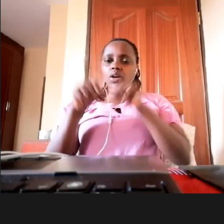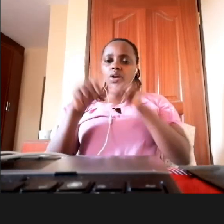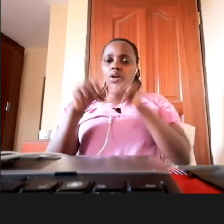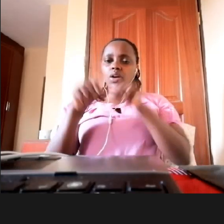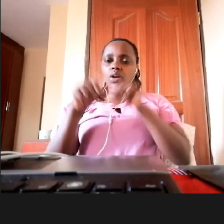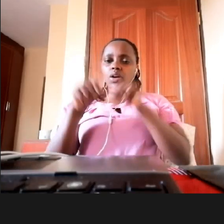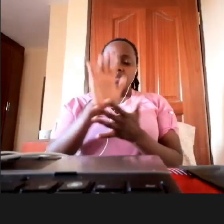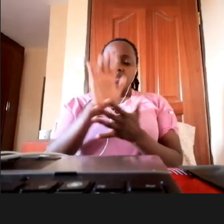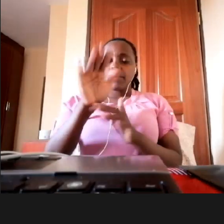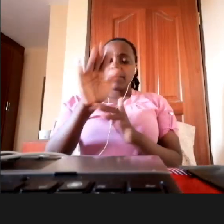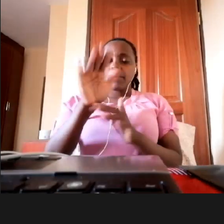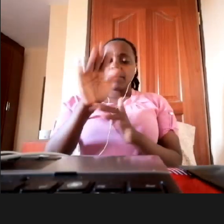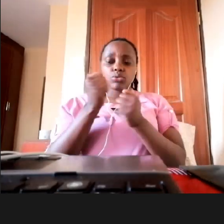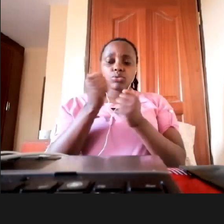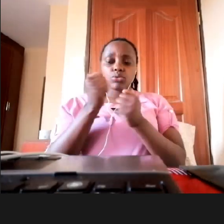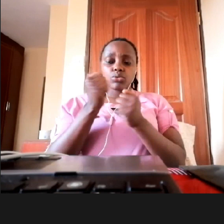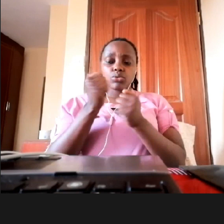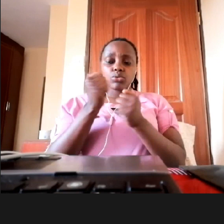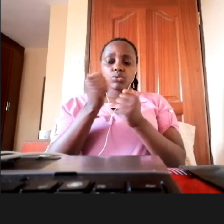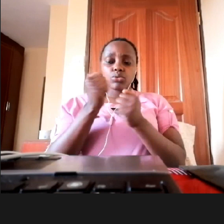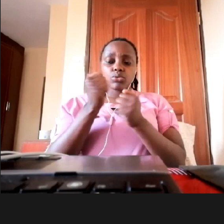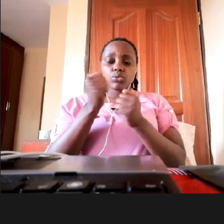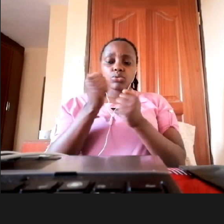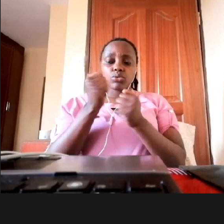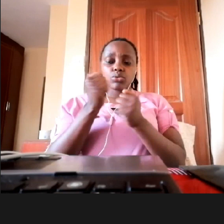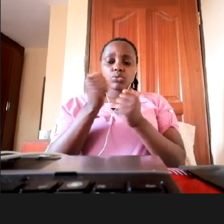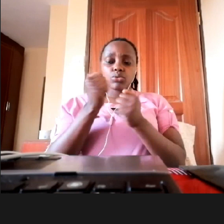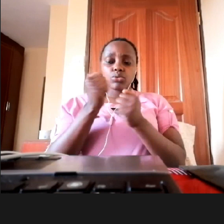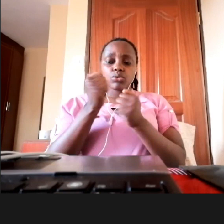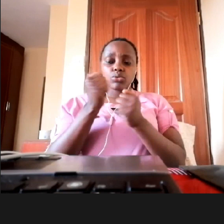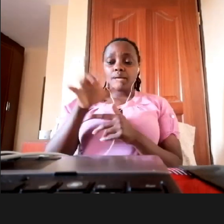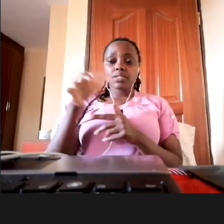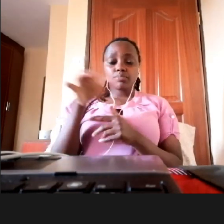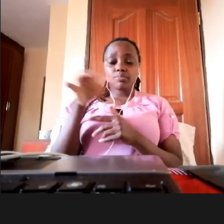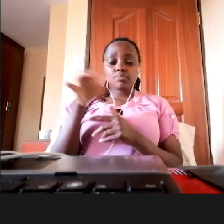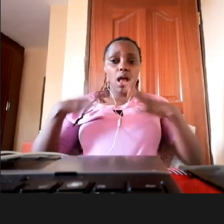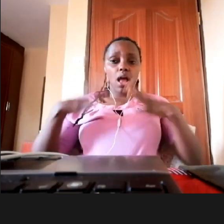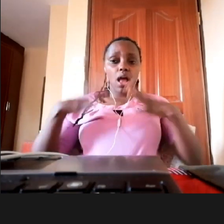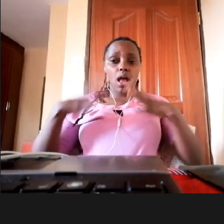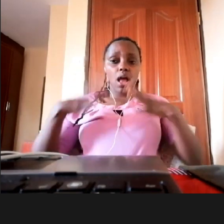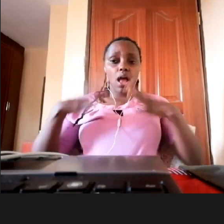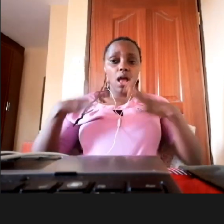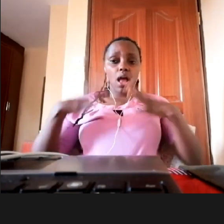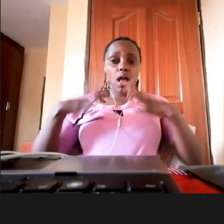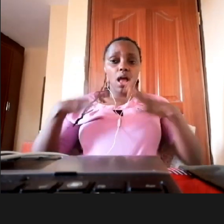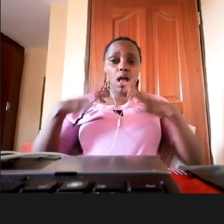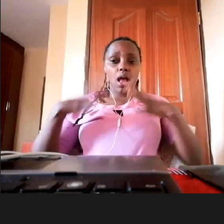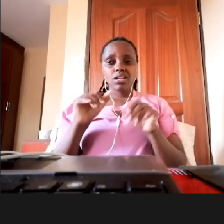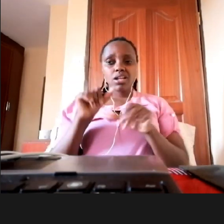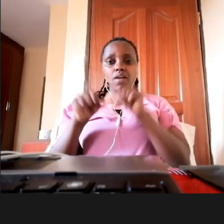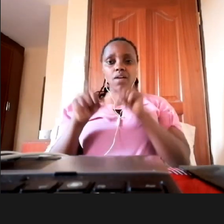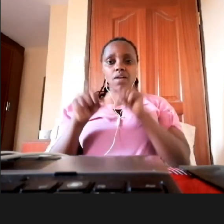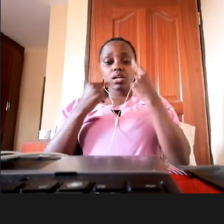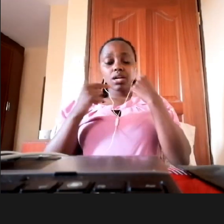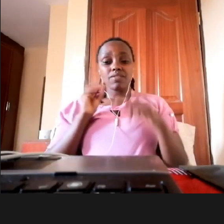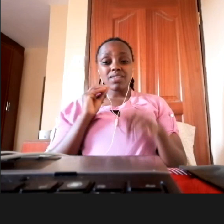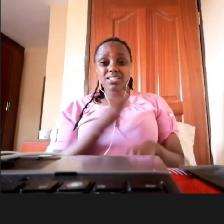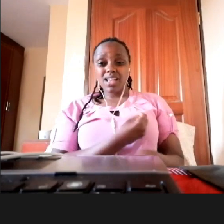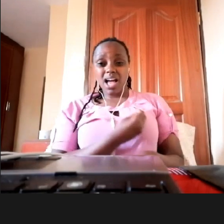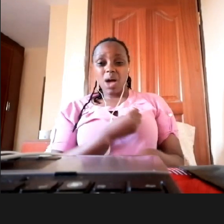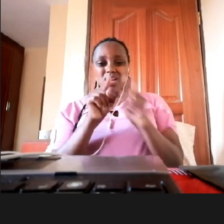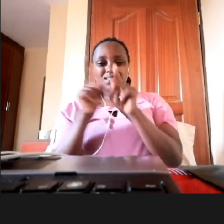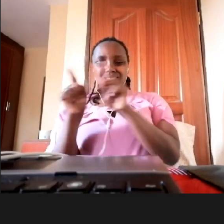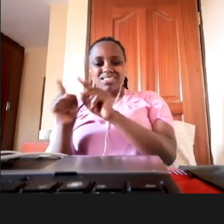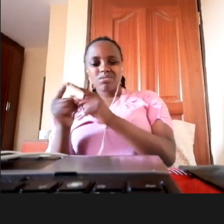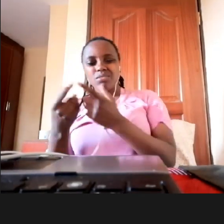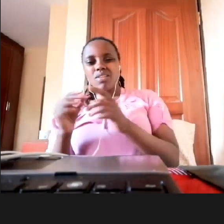their sporting activities. And these basketballers were able to understand our grievances, and they were able to pass